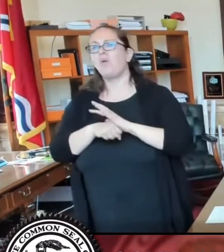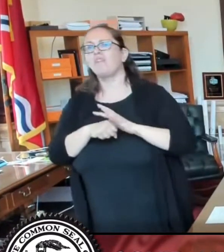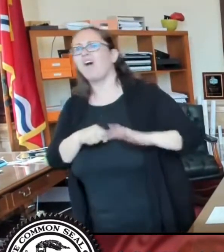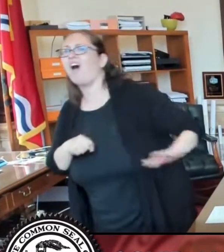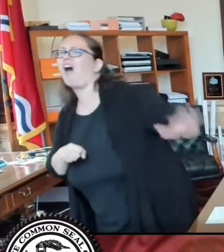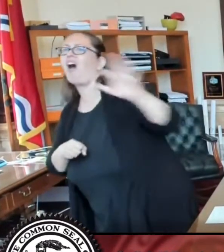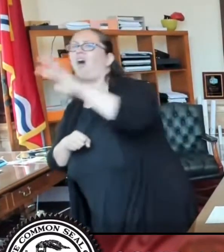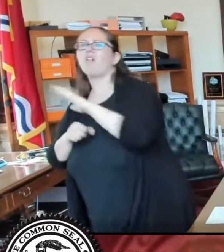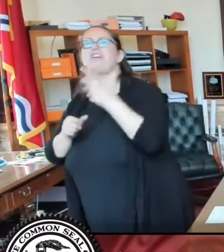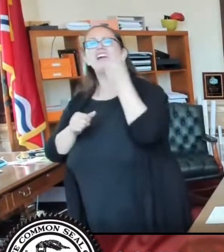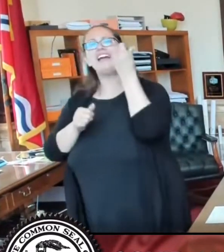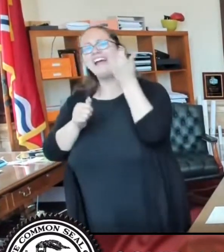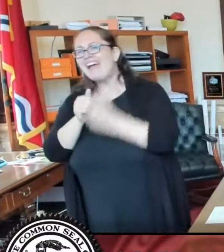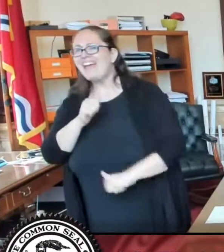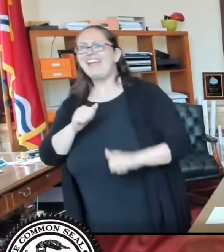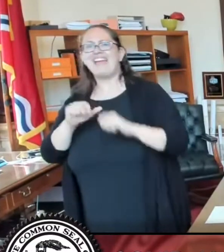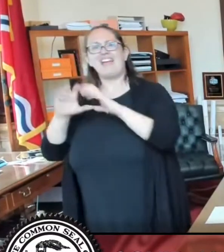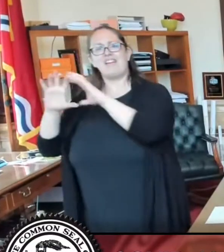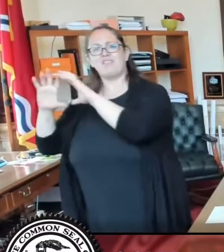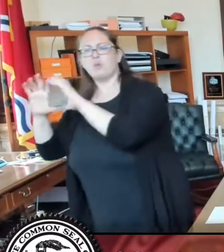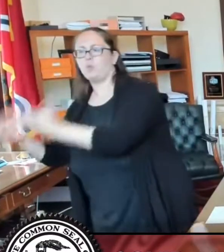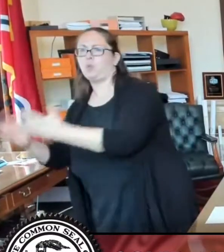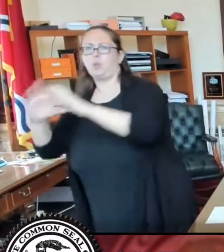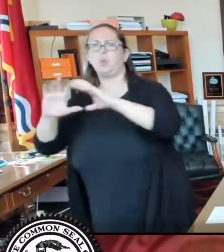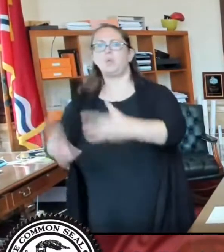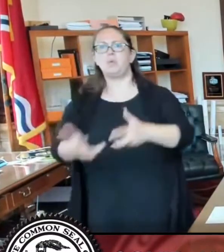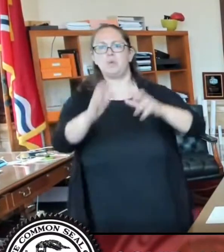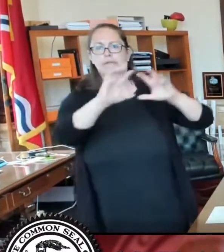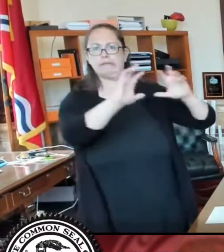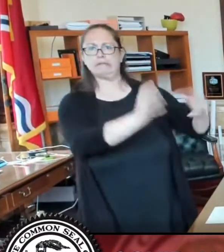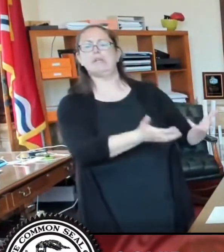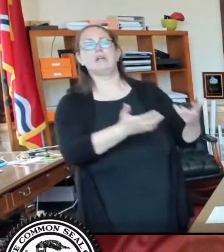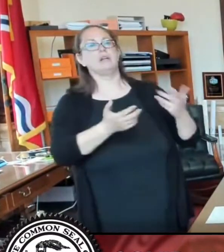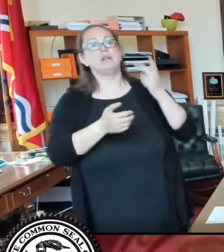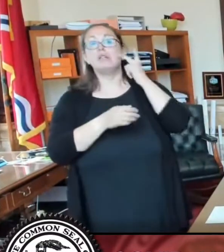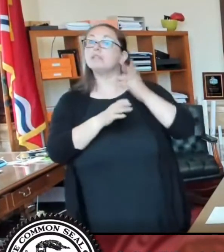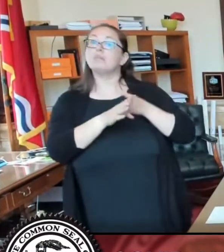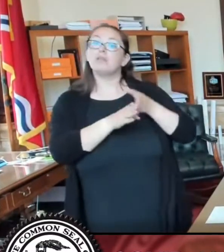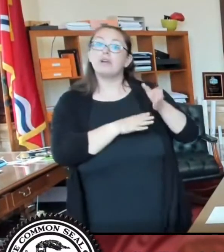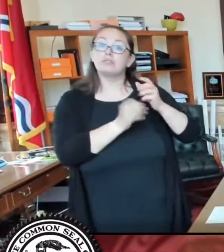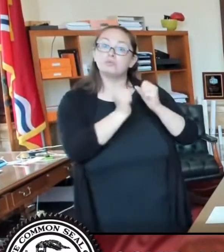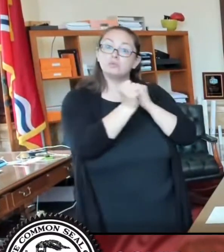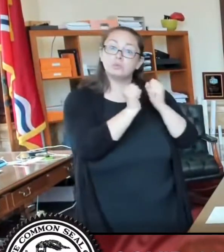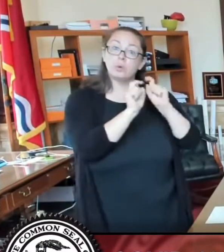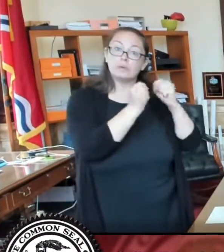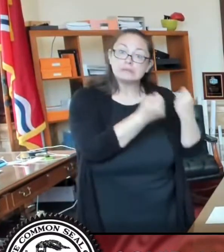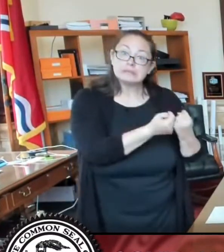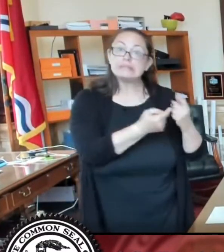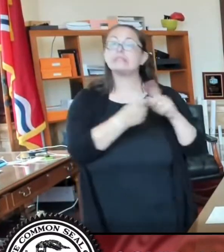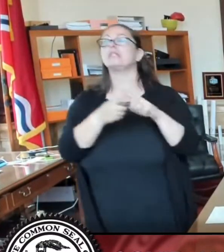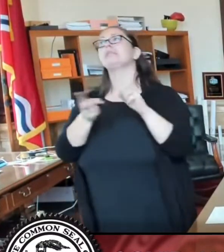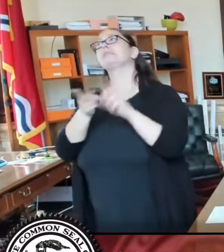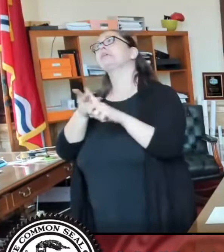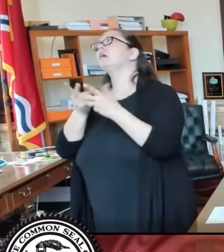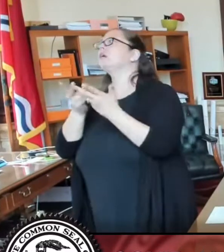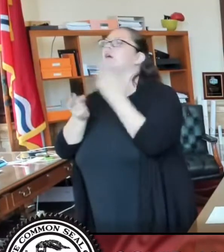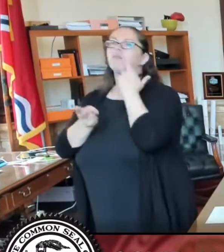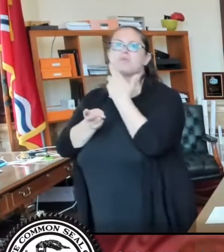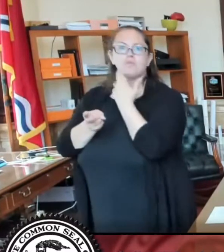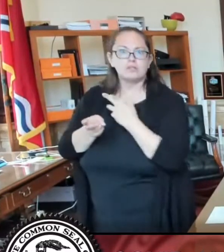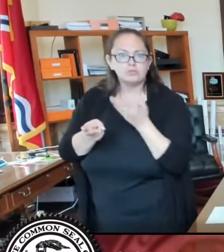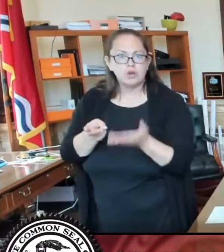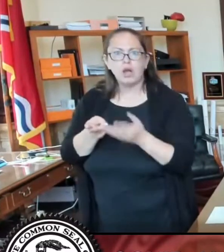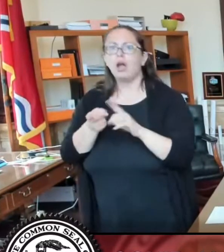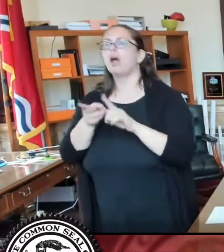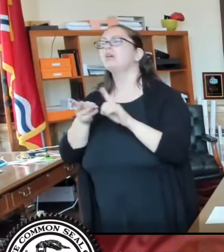group, and you see it professional sports teams, you see it in restaurants, you see it